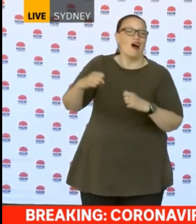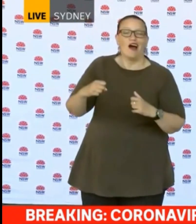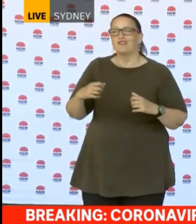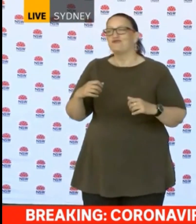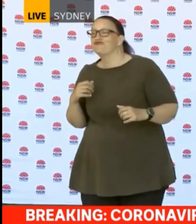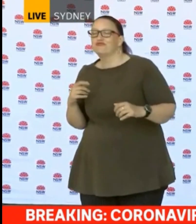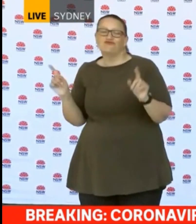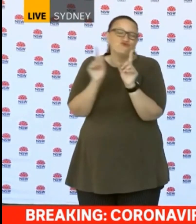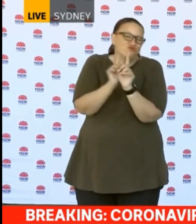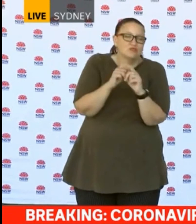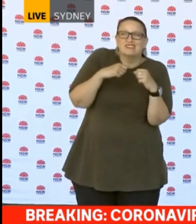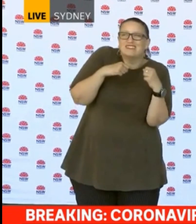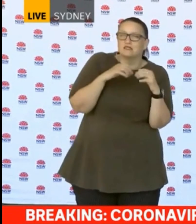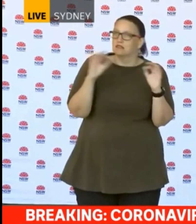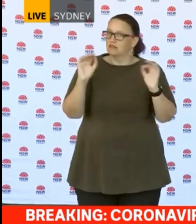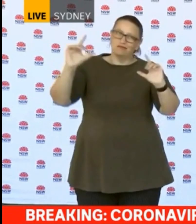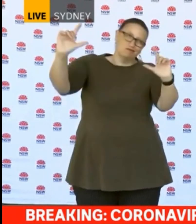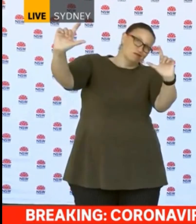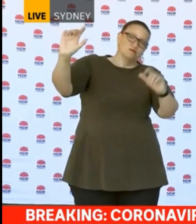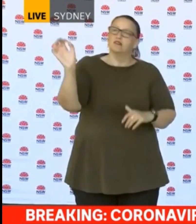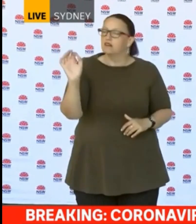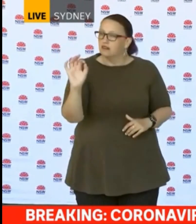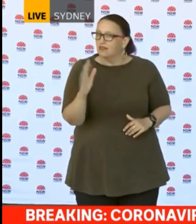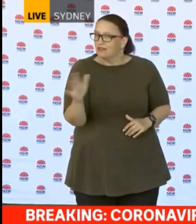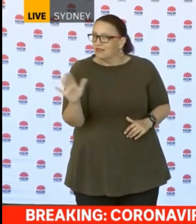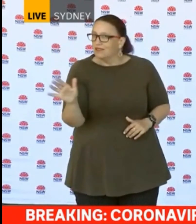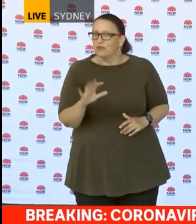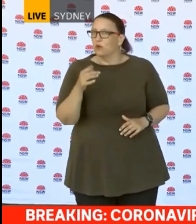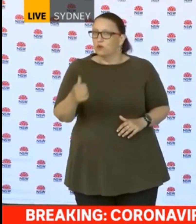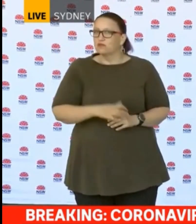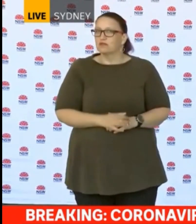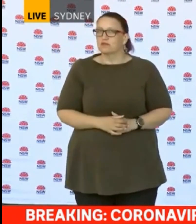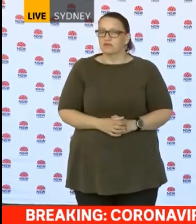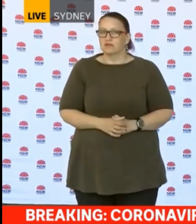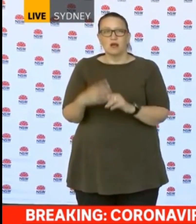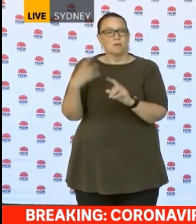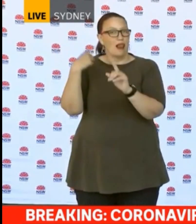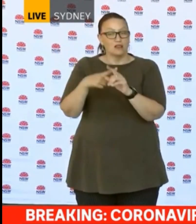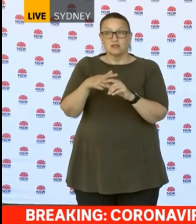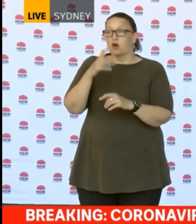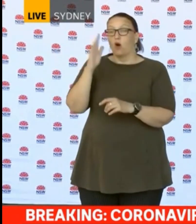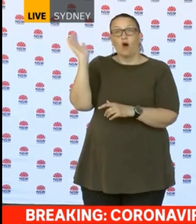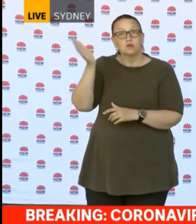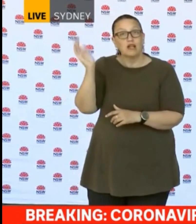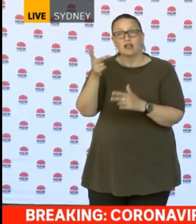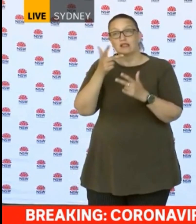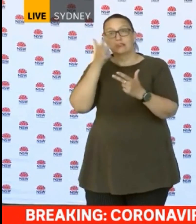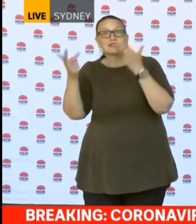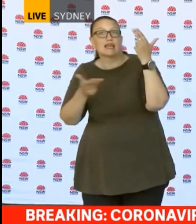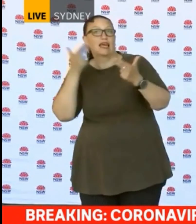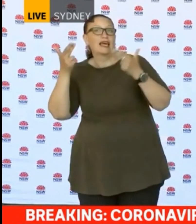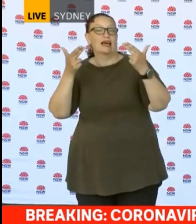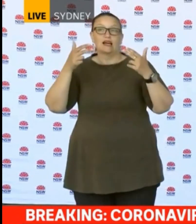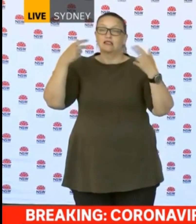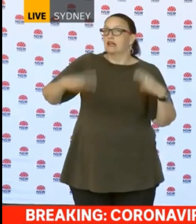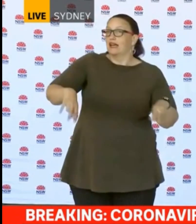we also know other settings such as hospitality, we know the singing and dancing, so all of those things that we've described that pose